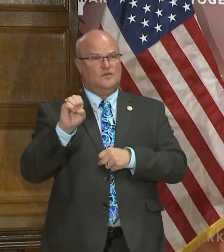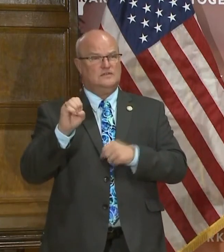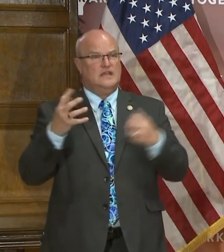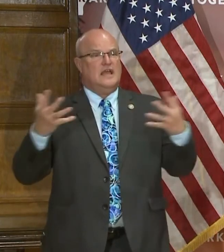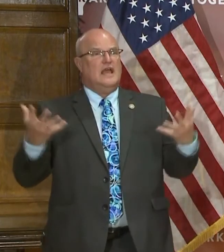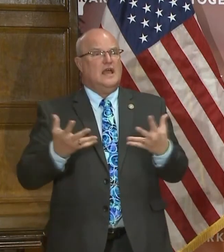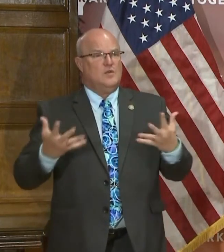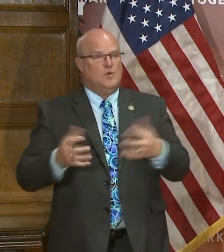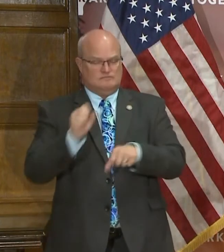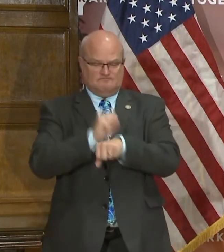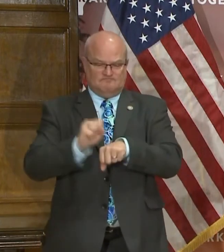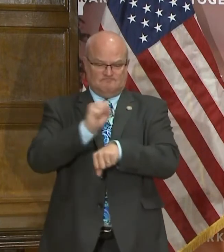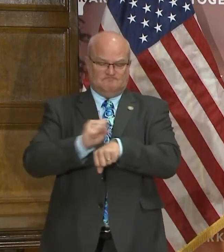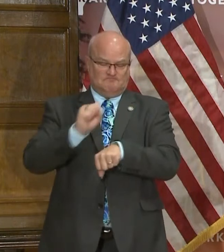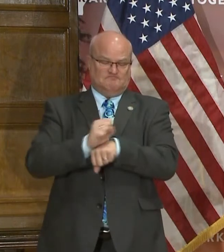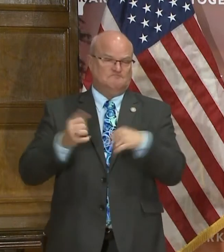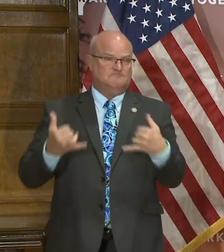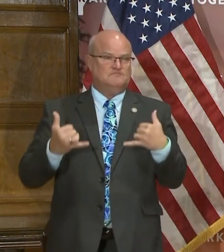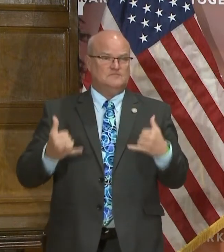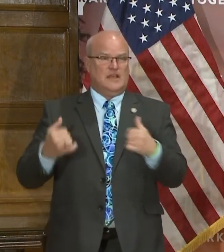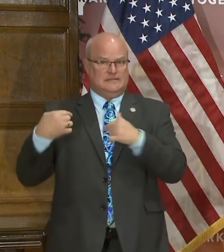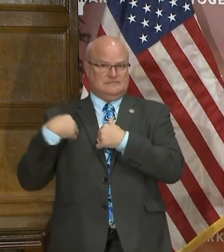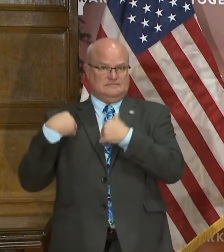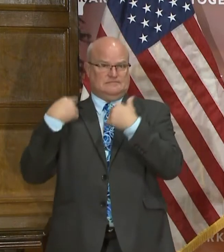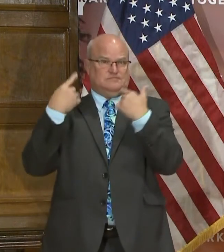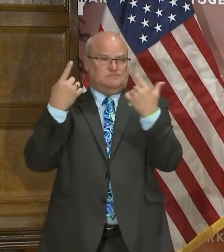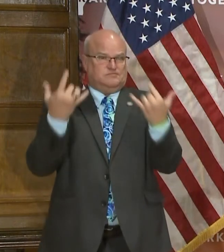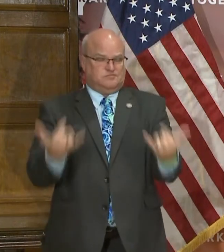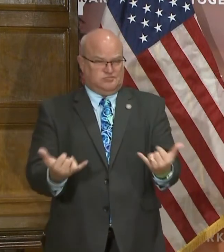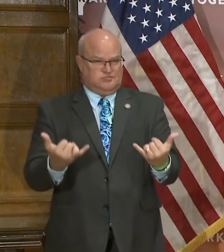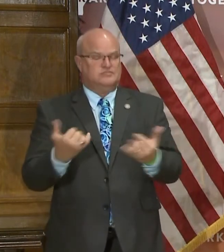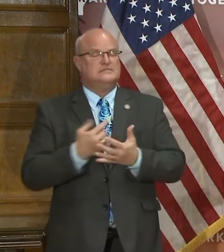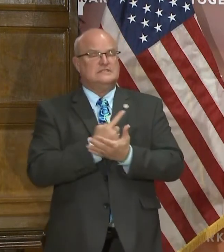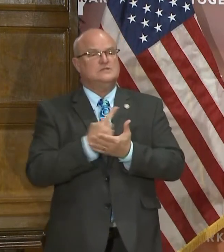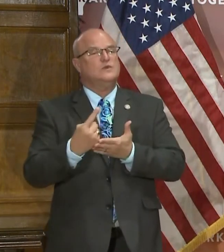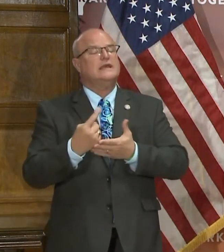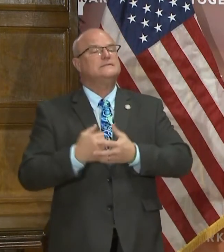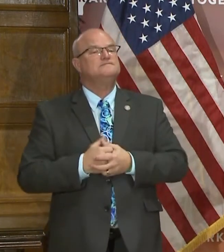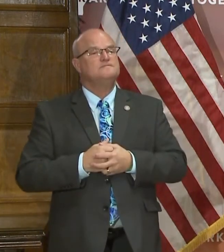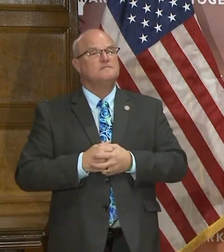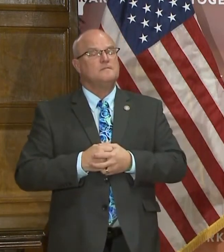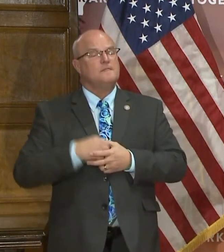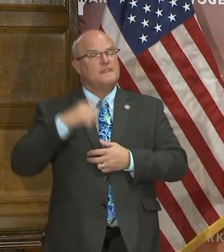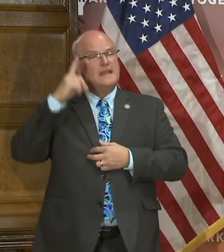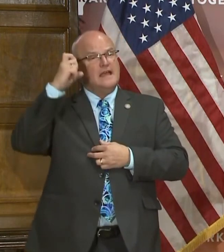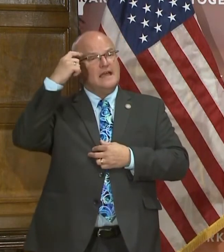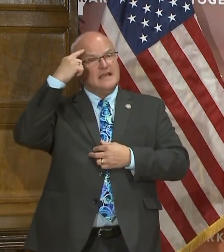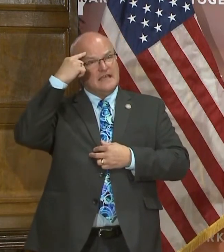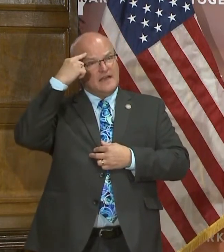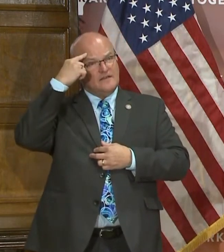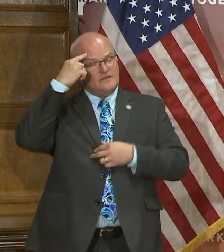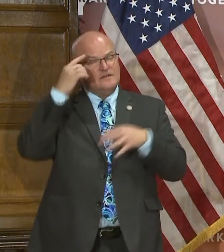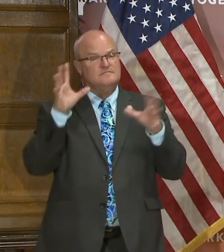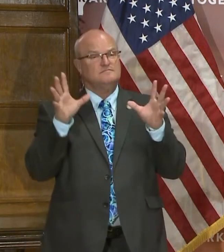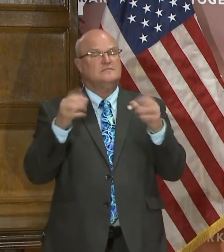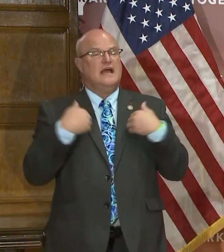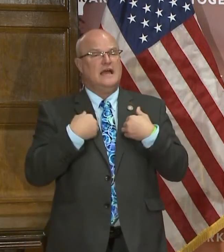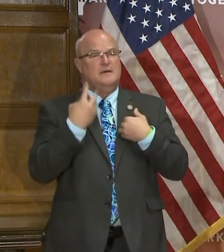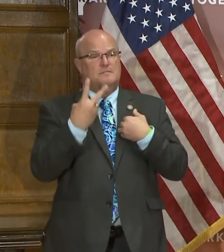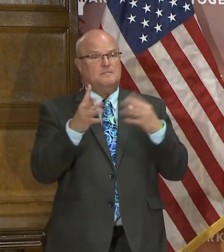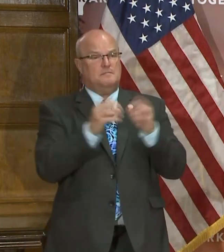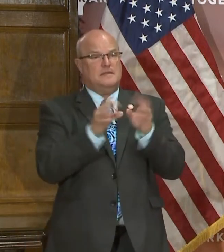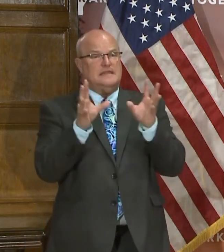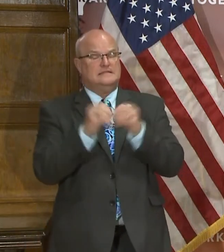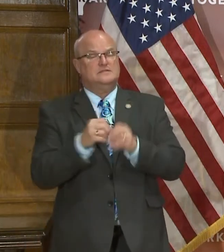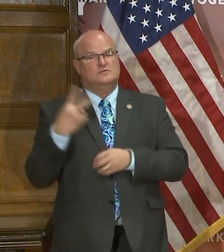force is working on, what we've been up to. Over the past week, Governor Hutchinson has convened 2 meetings of